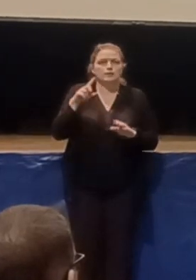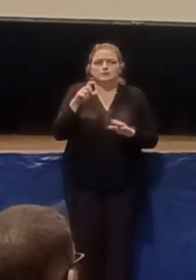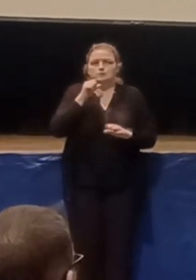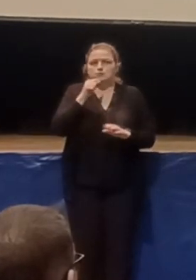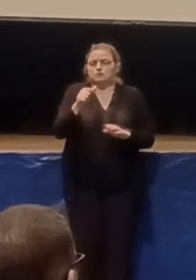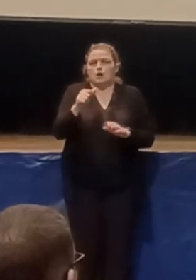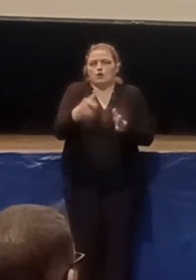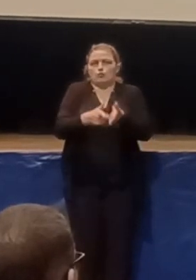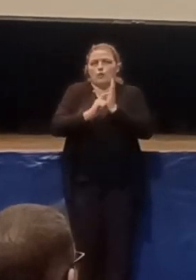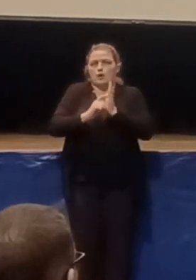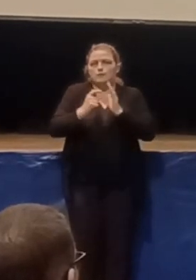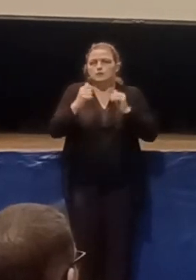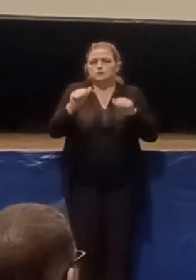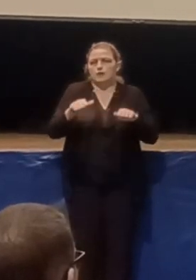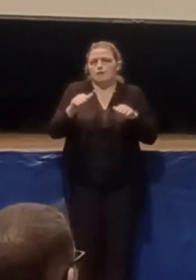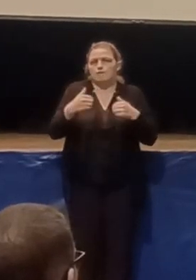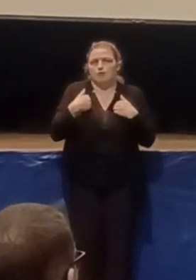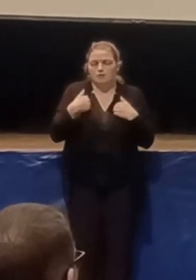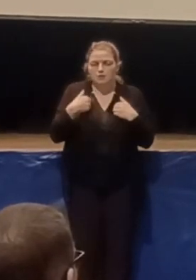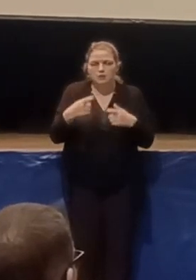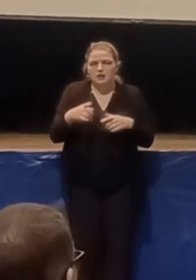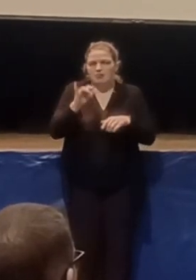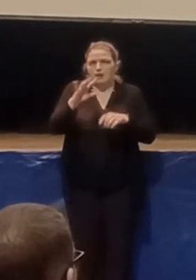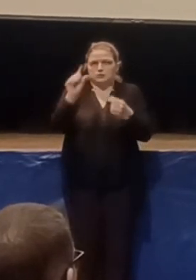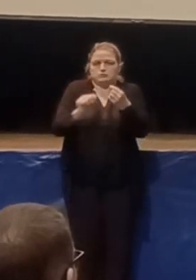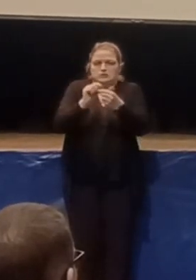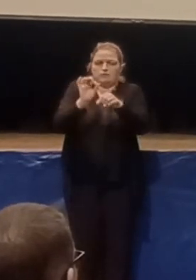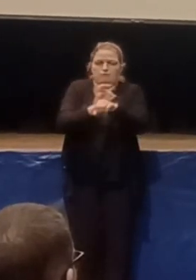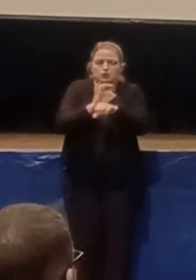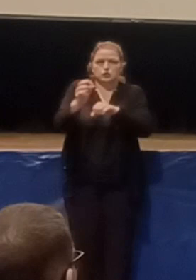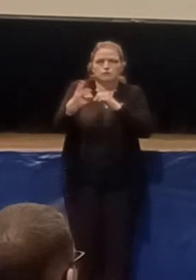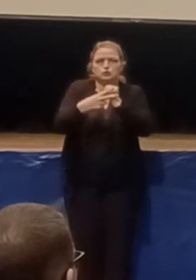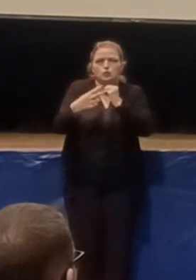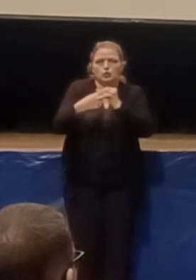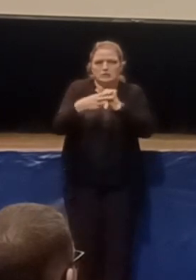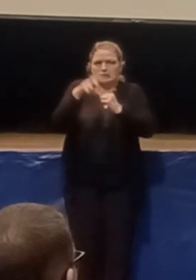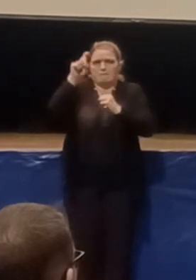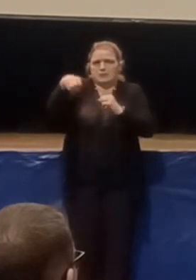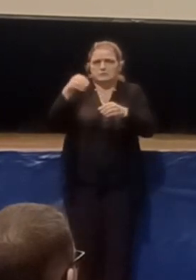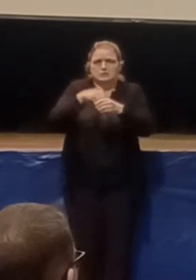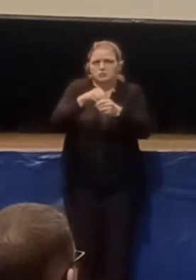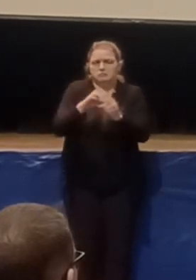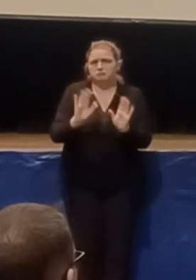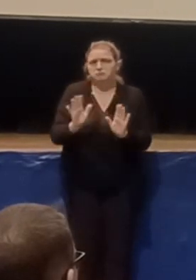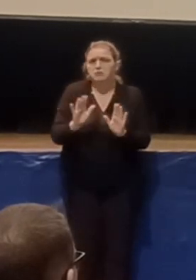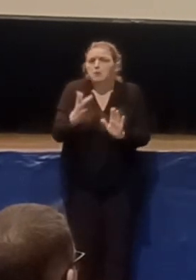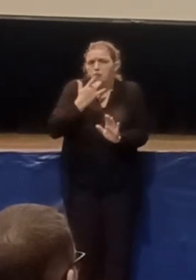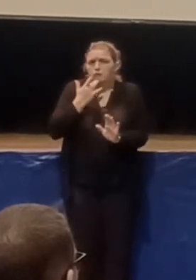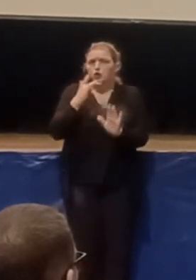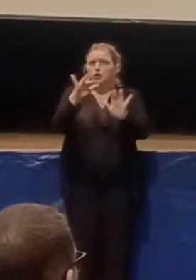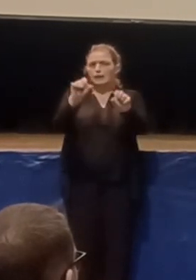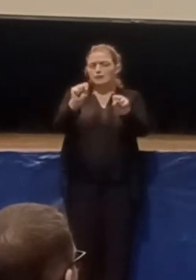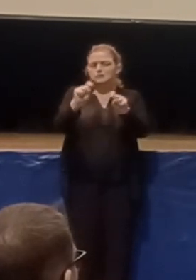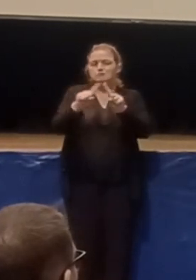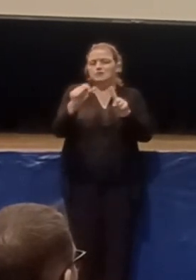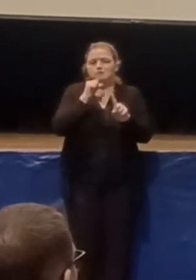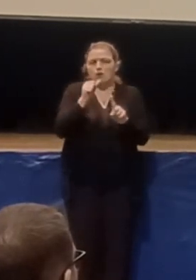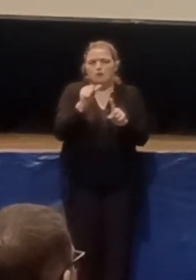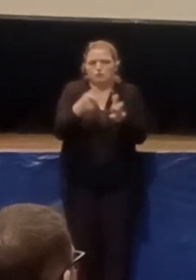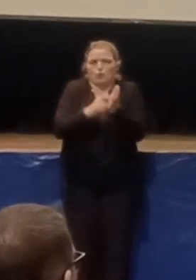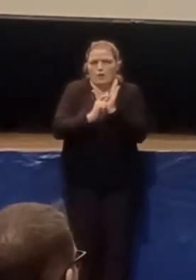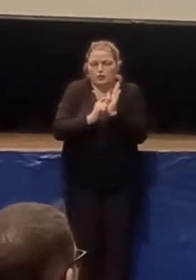absolutely a requirement that that specific function of storage be indoors. Of course, it's a preference. I think if folks have